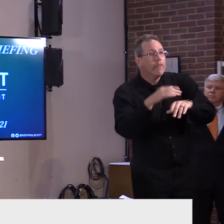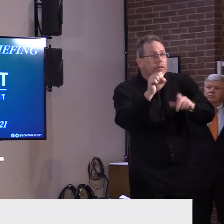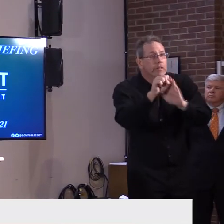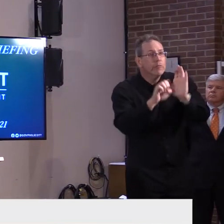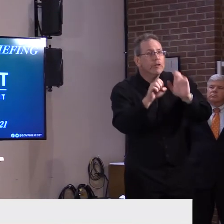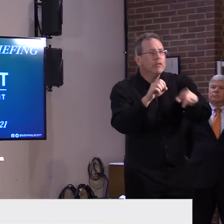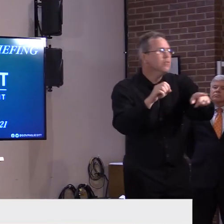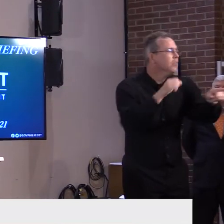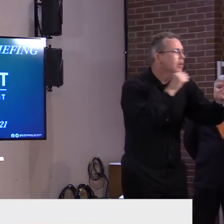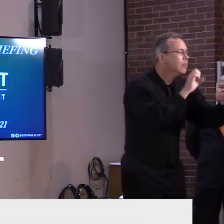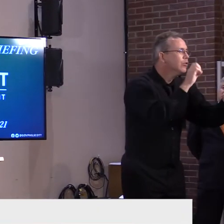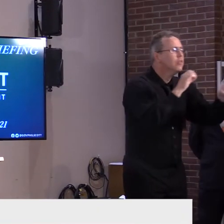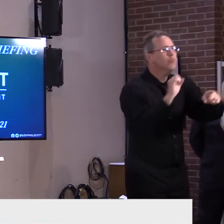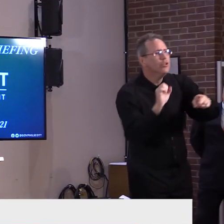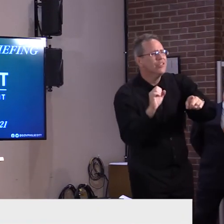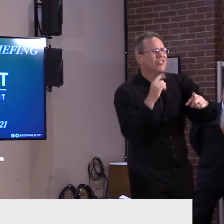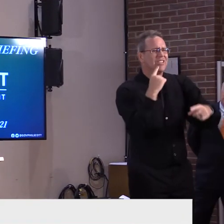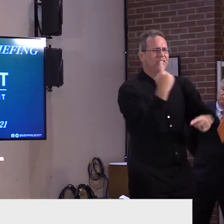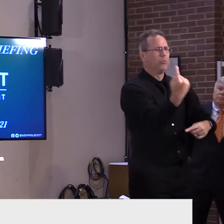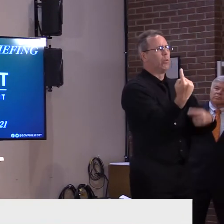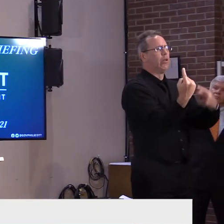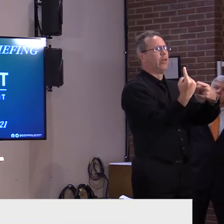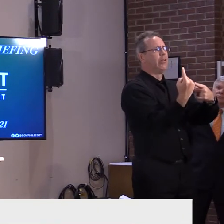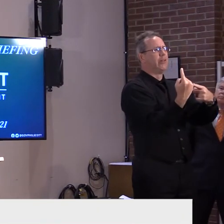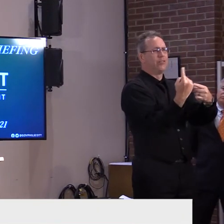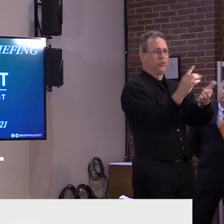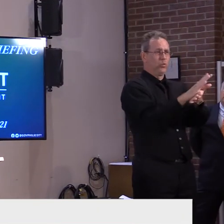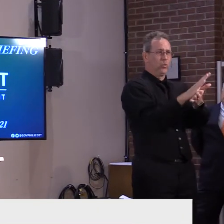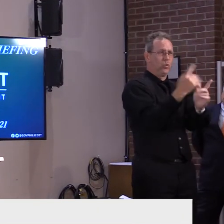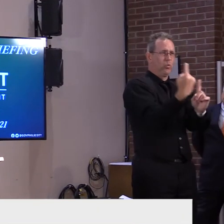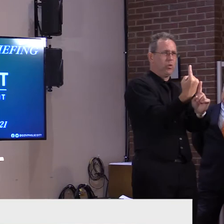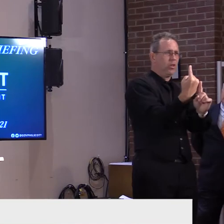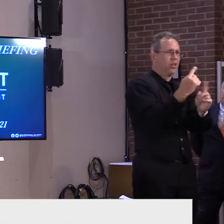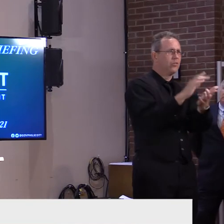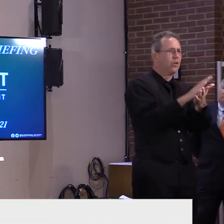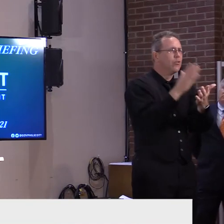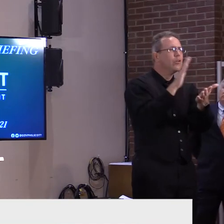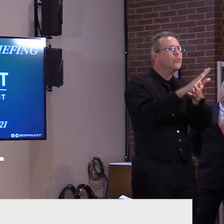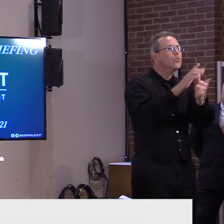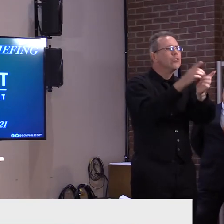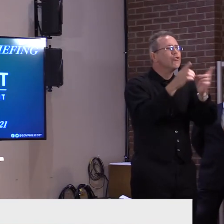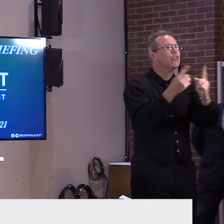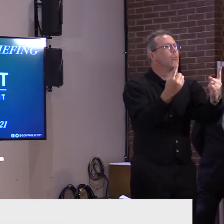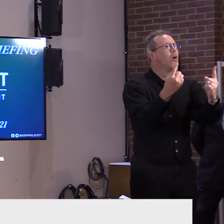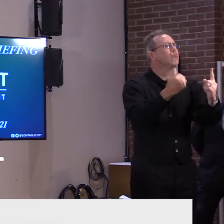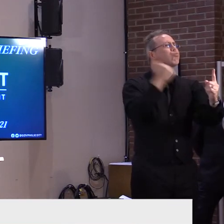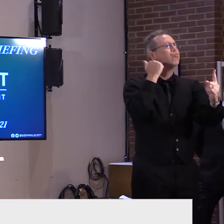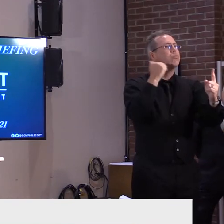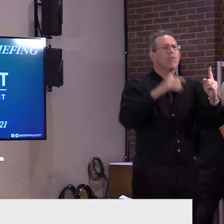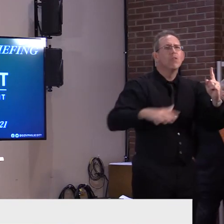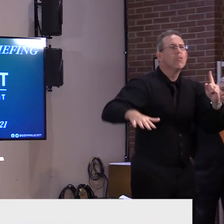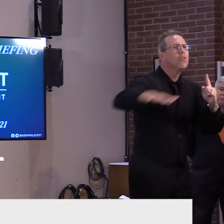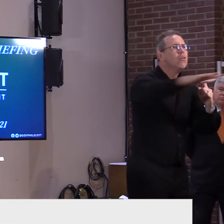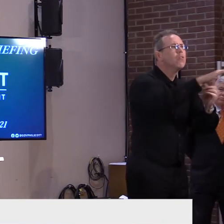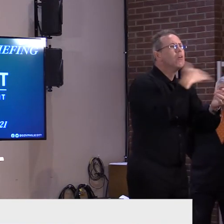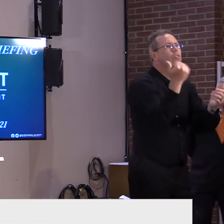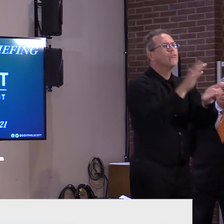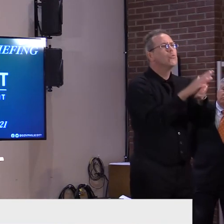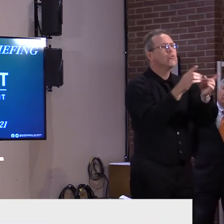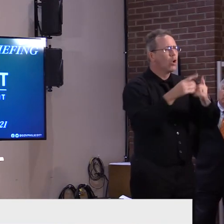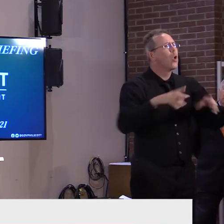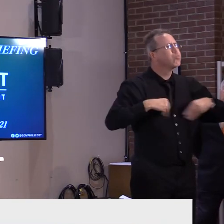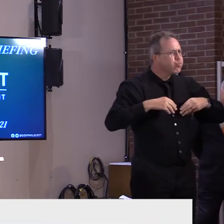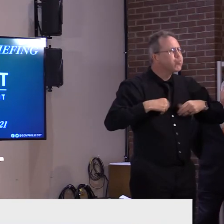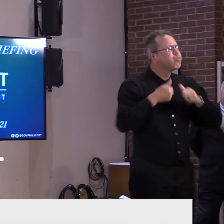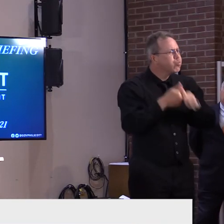one school district, one and the same, Canaan, who is not imposing the guidance. So I think we're